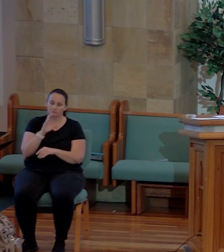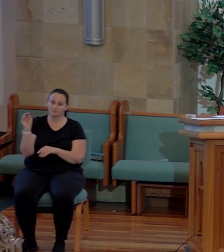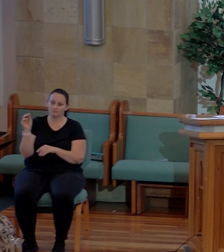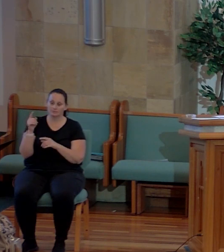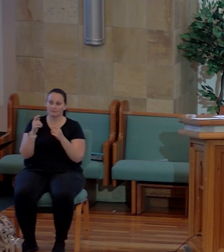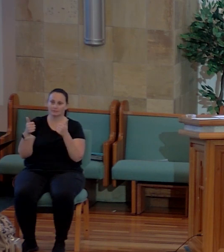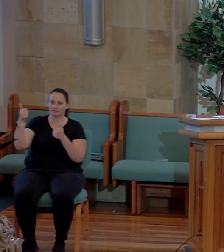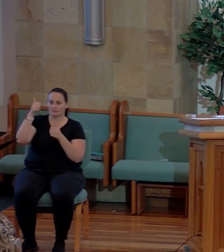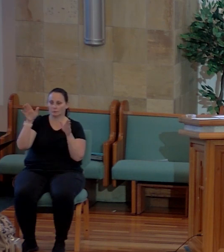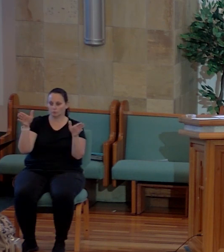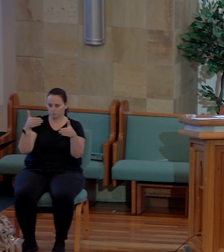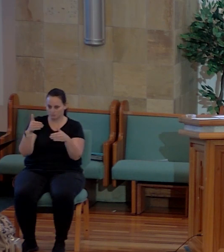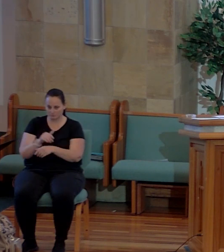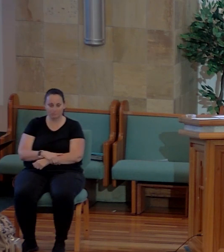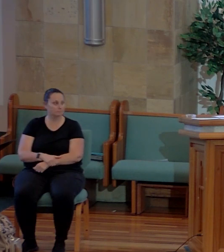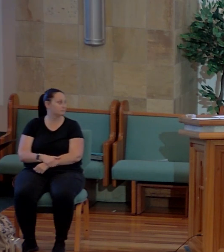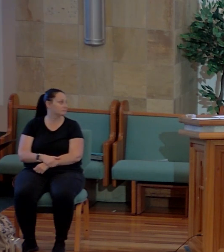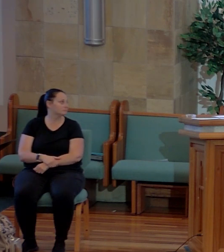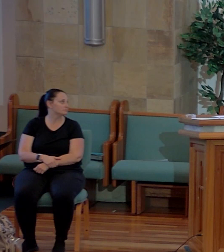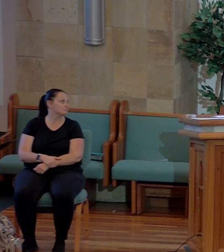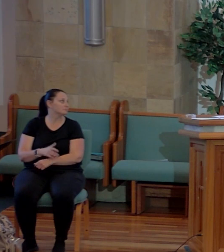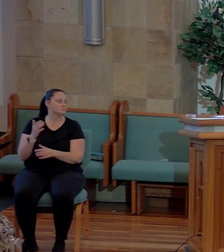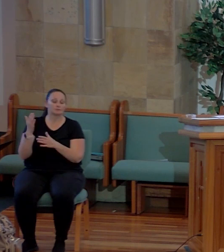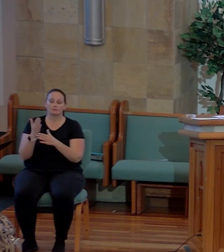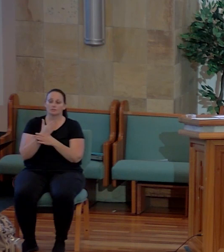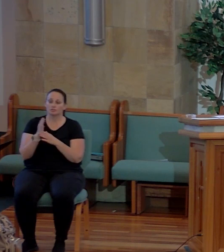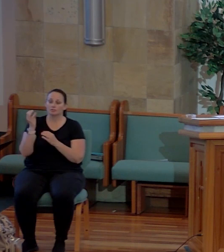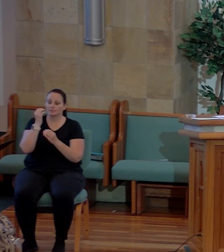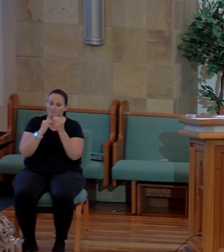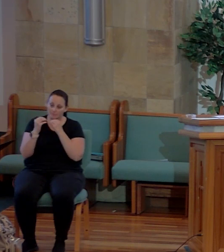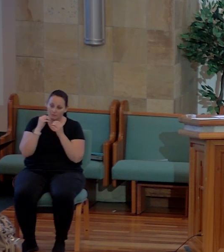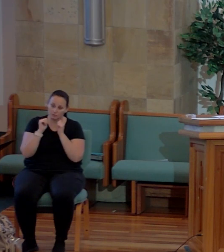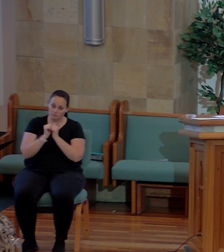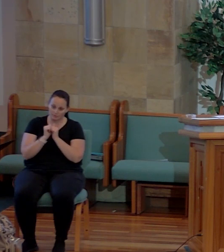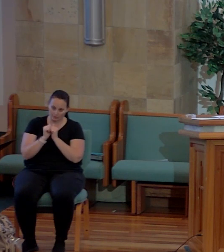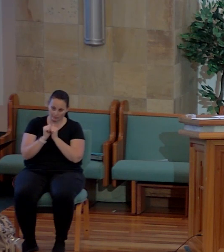room. As they shared a meal together,